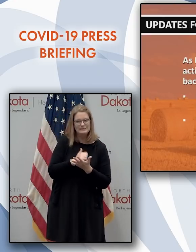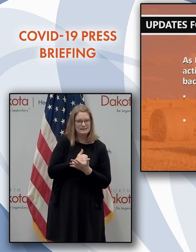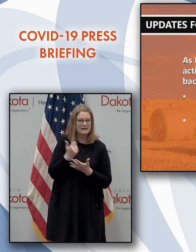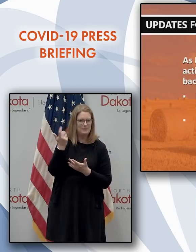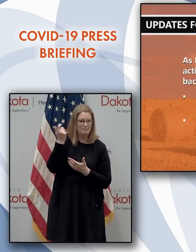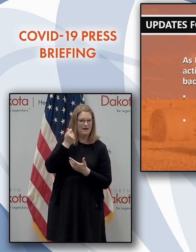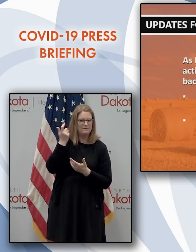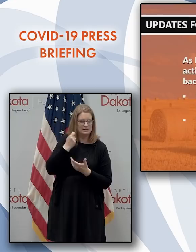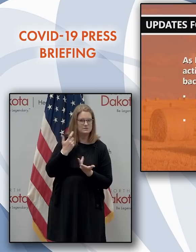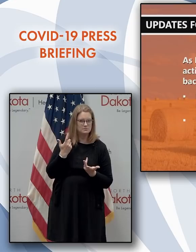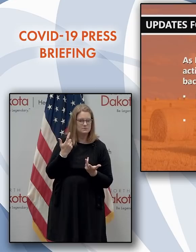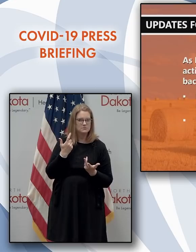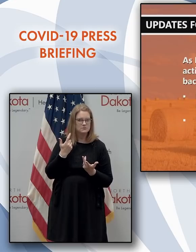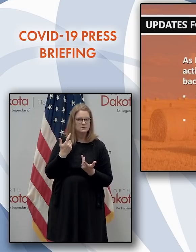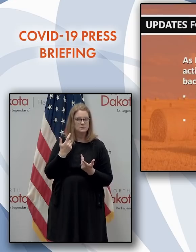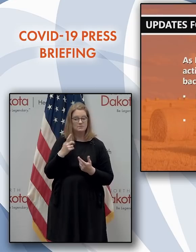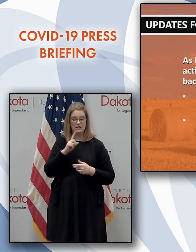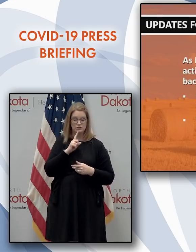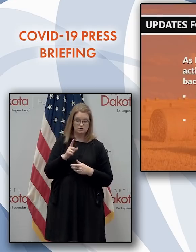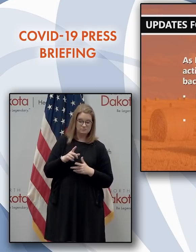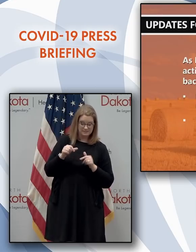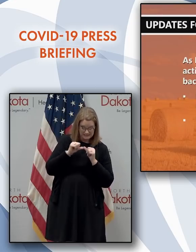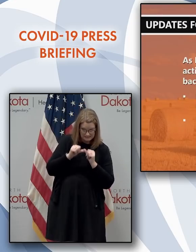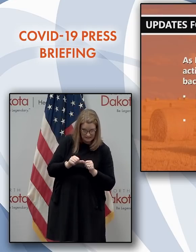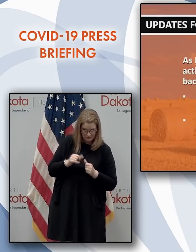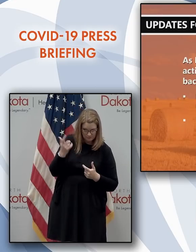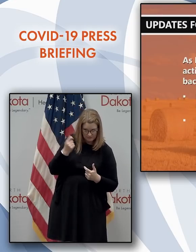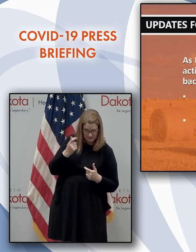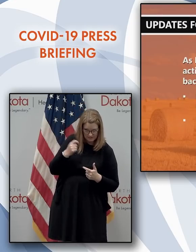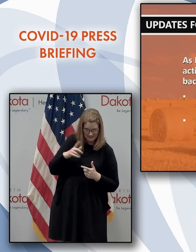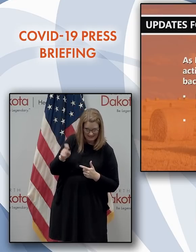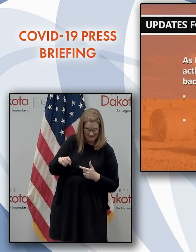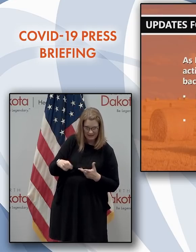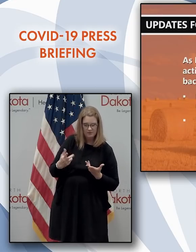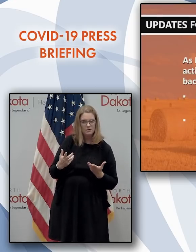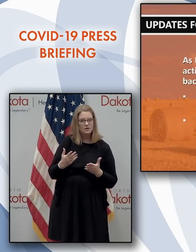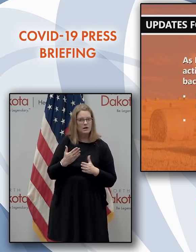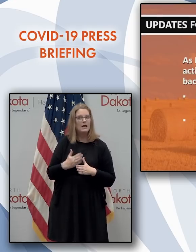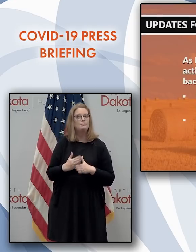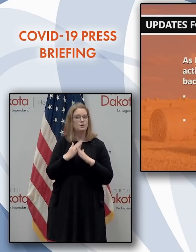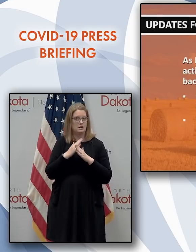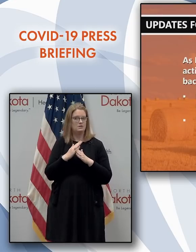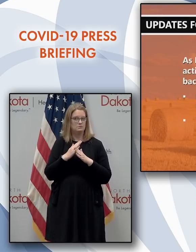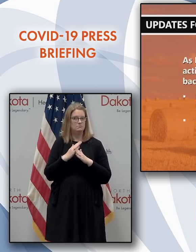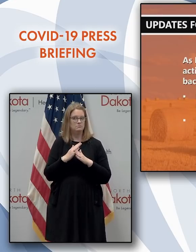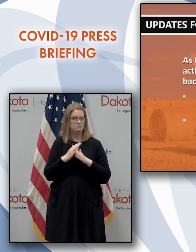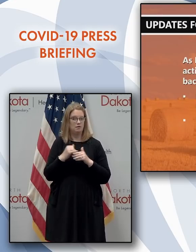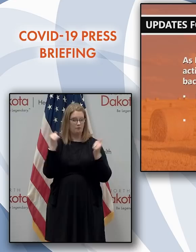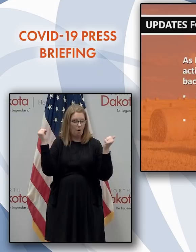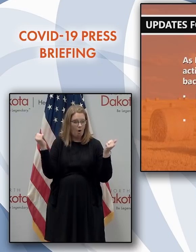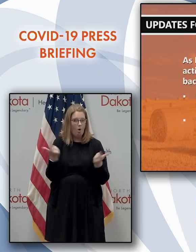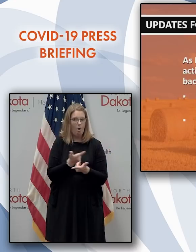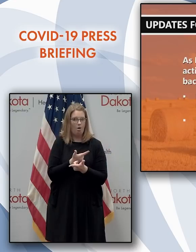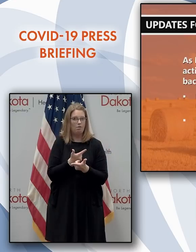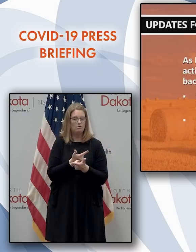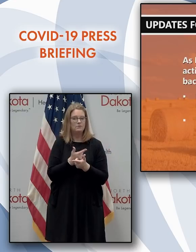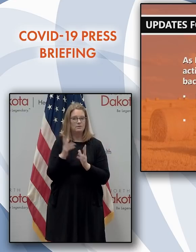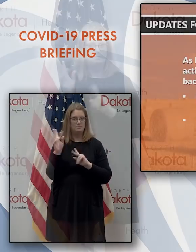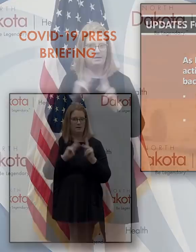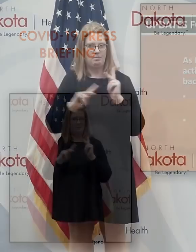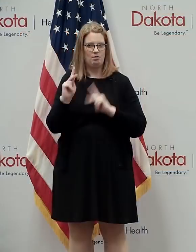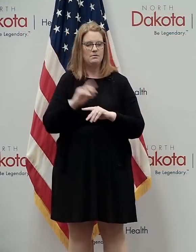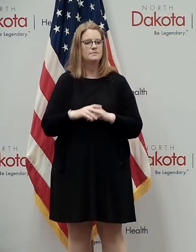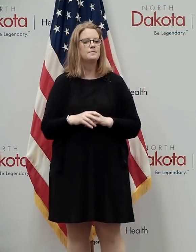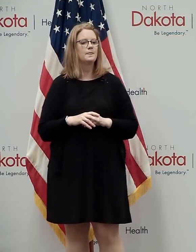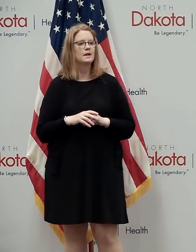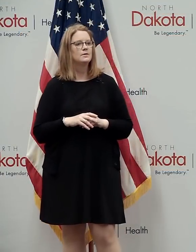case-by-case basis to make sure they receive assistance they need, and we're protecting the lives and livelihood of all. We should also note